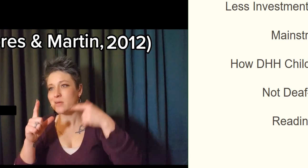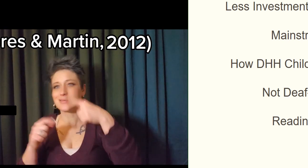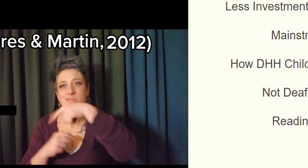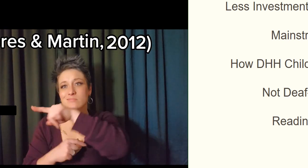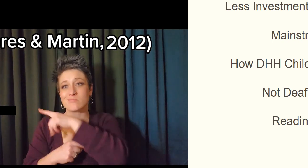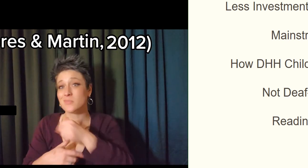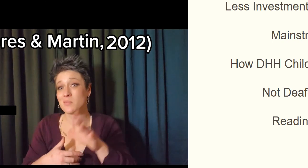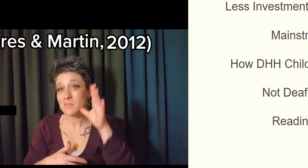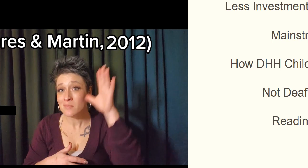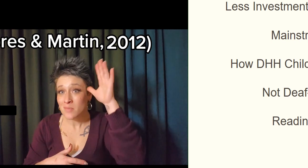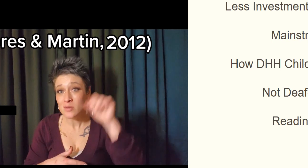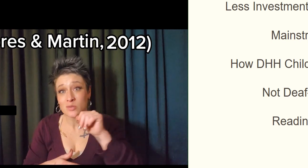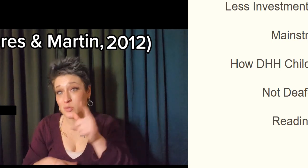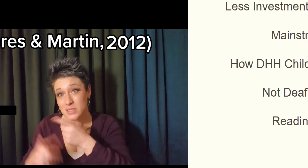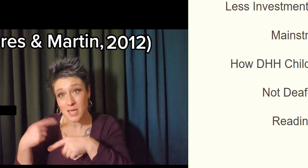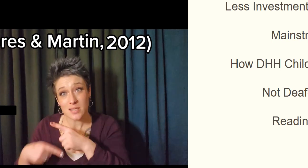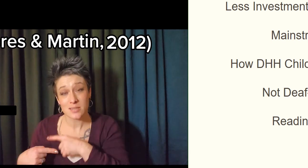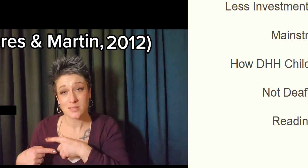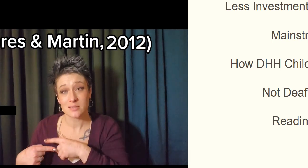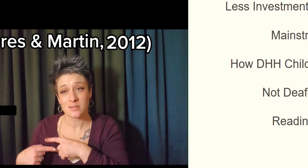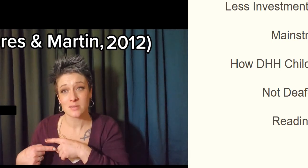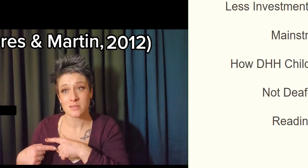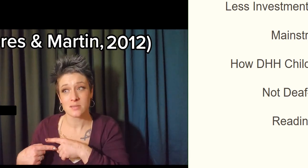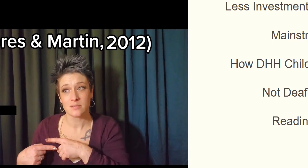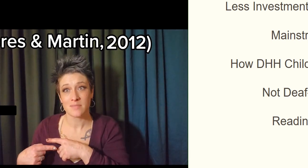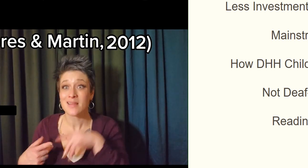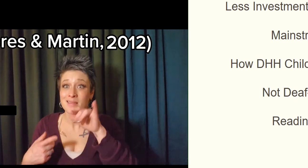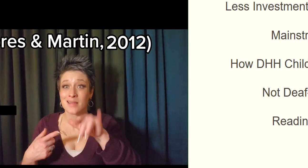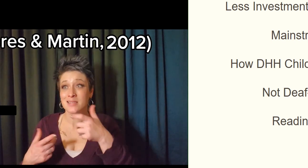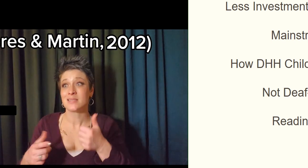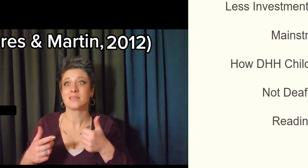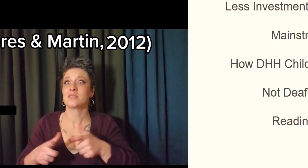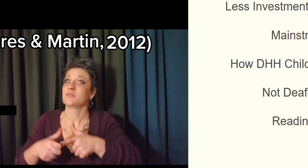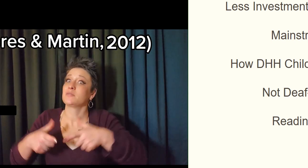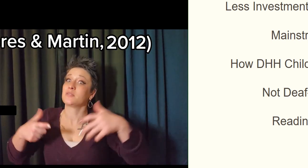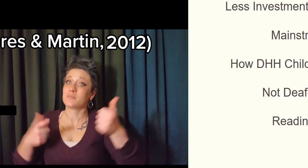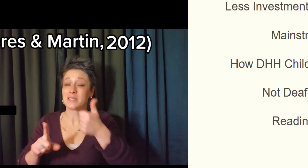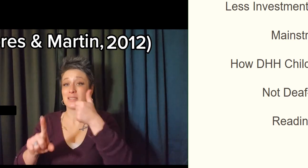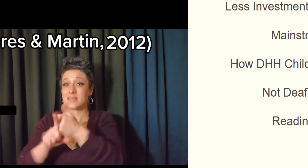something about that? Parents tend to be surprised because parents don't sign.